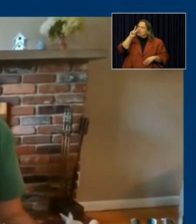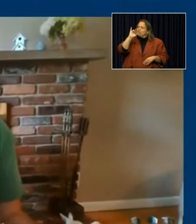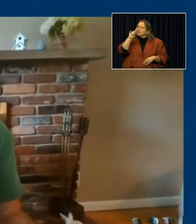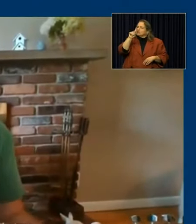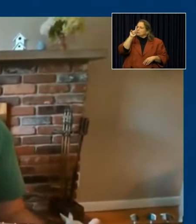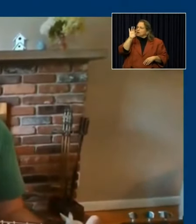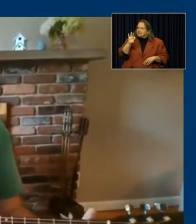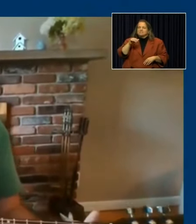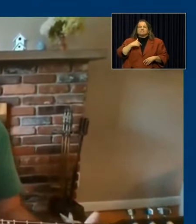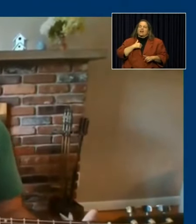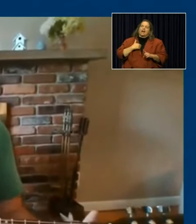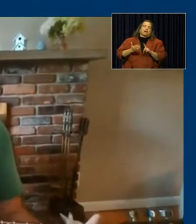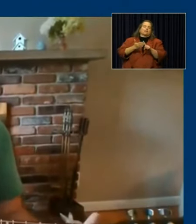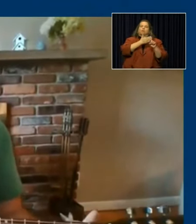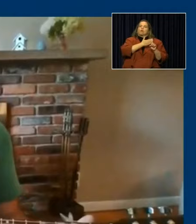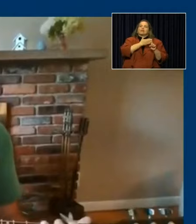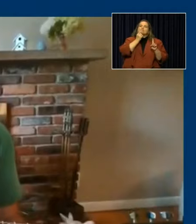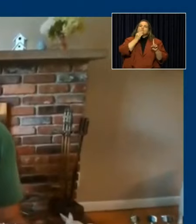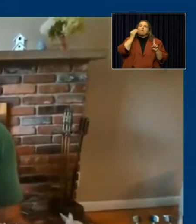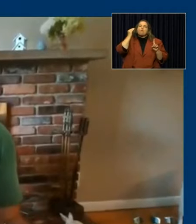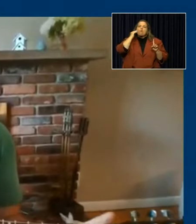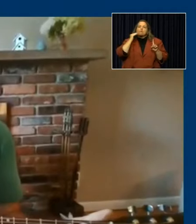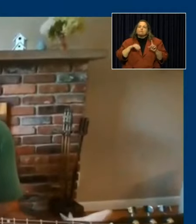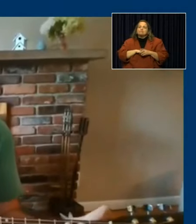I quarantine.